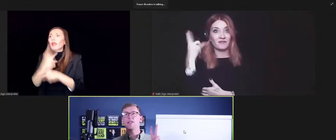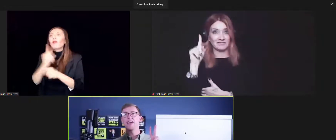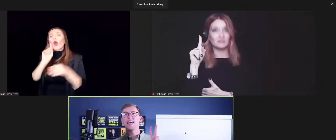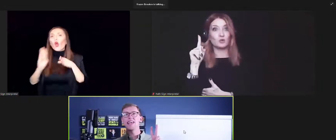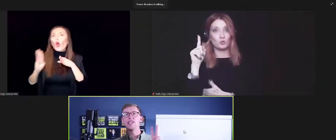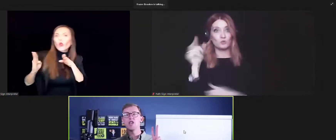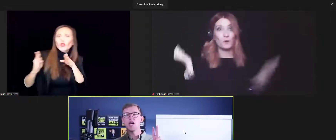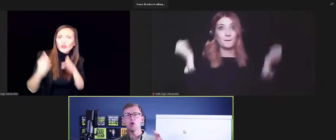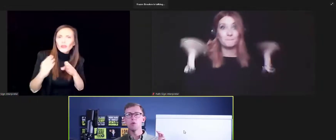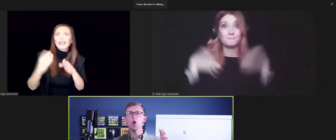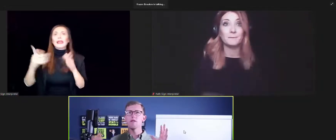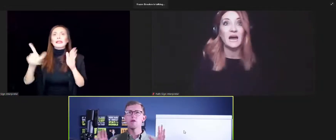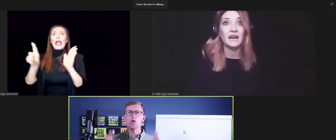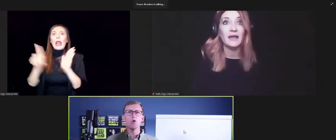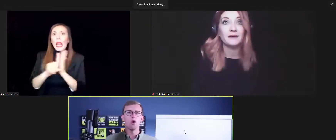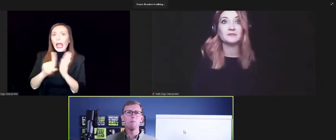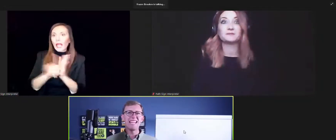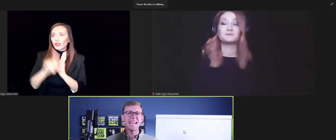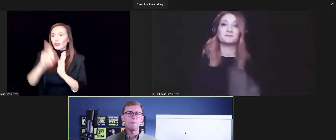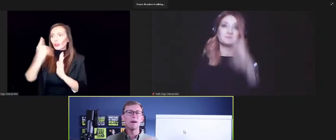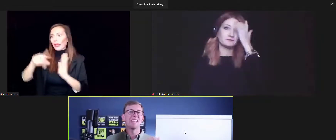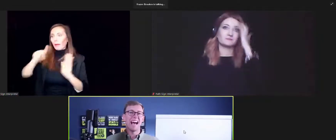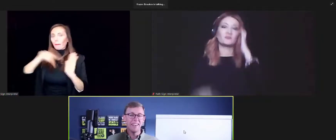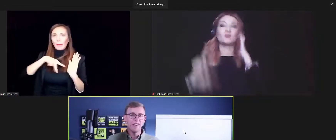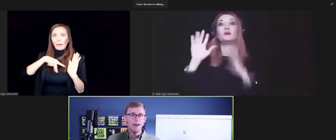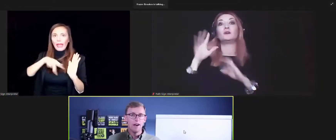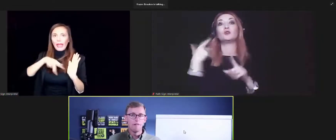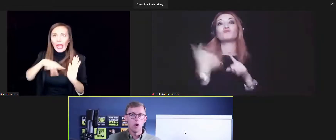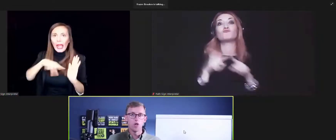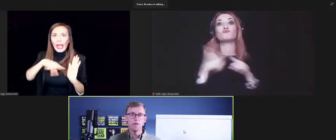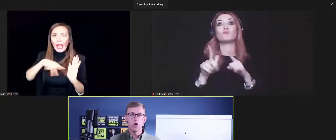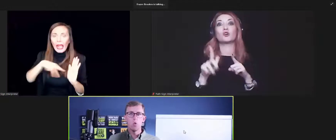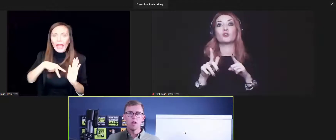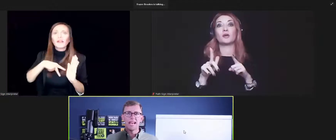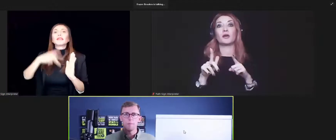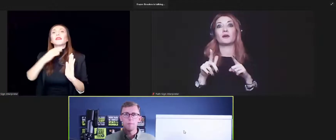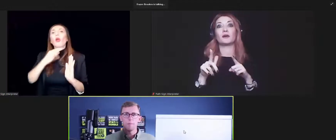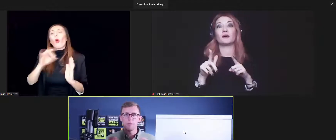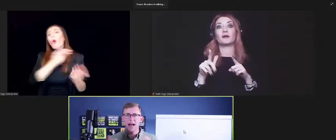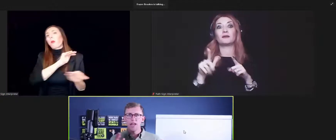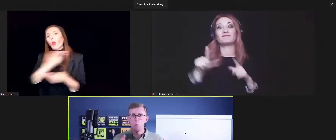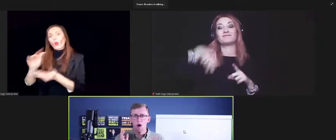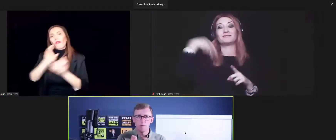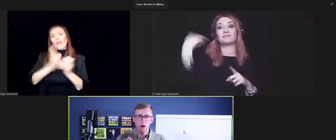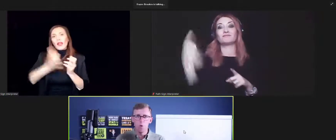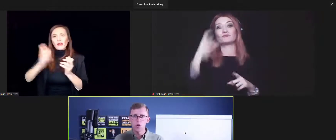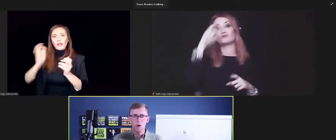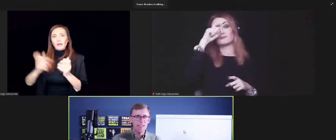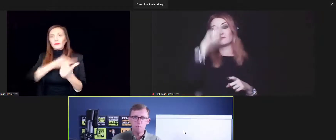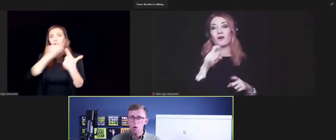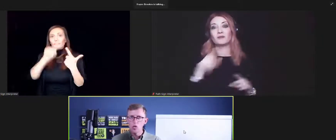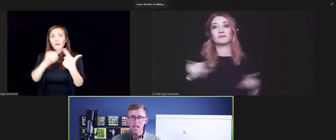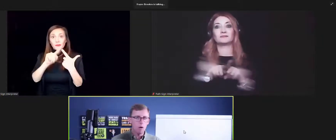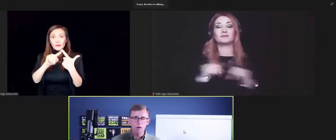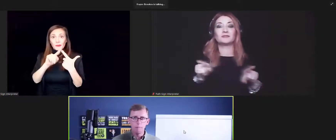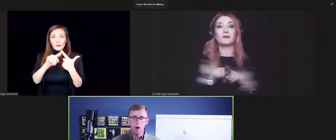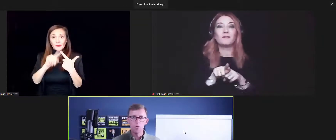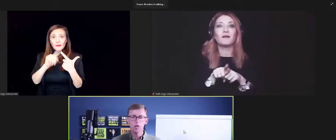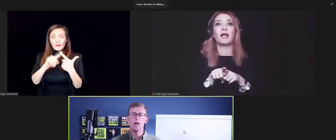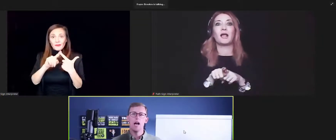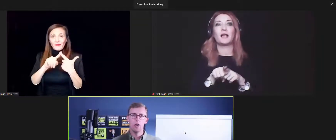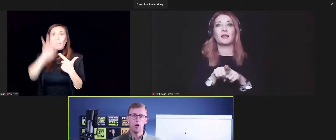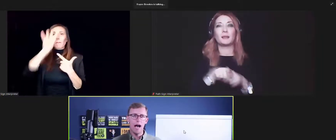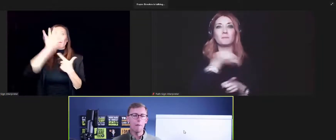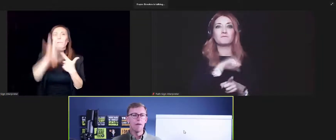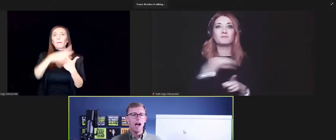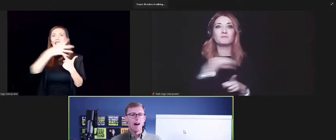second thing is some sort of social media plan for those of you who want like a plan of what to post, when to post, how to post,